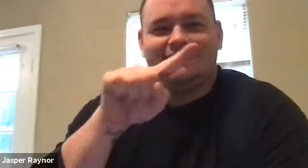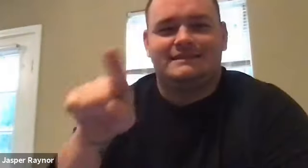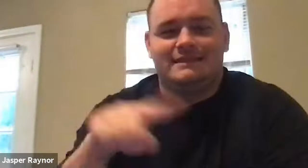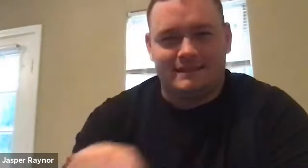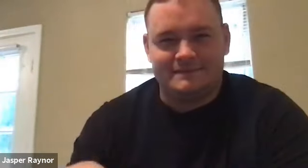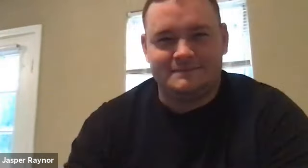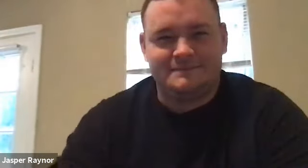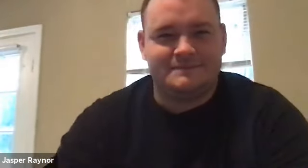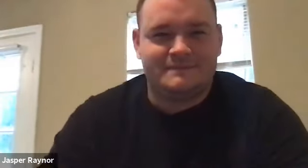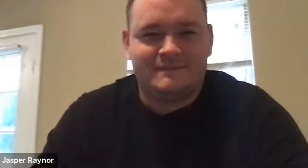And Z.